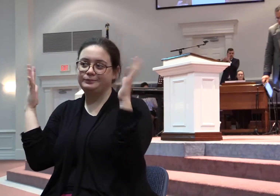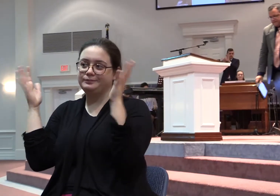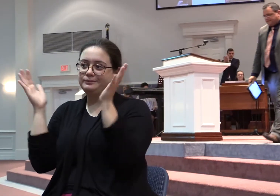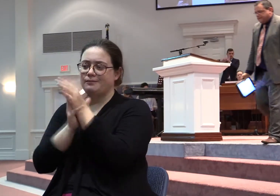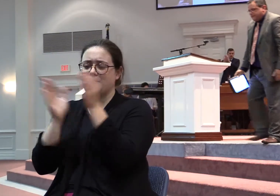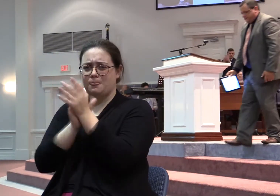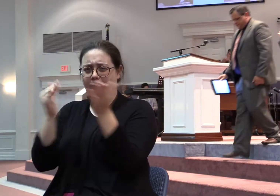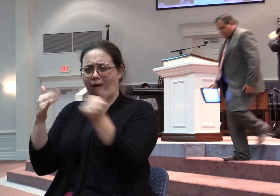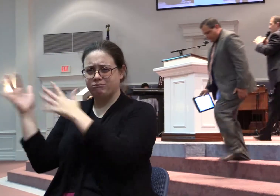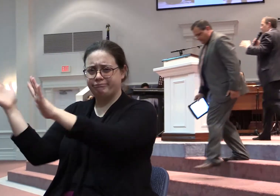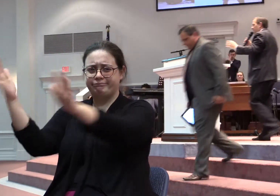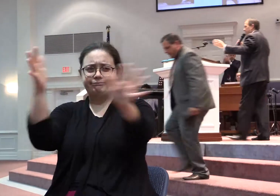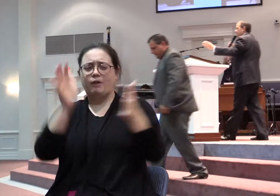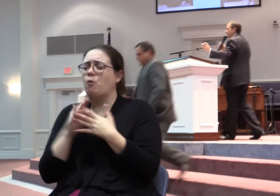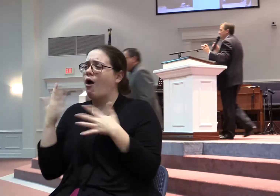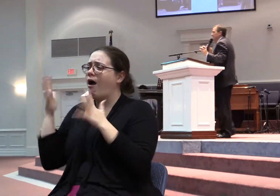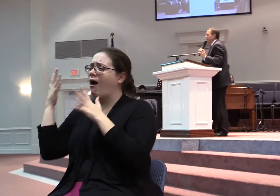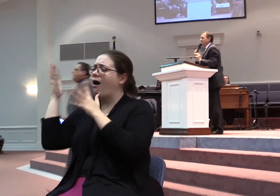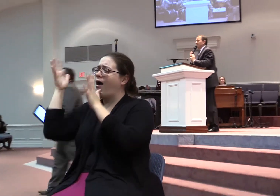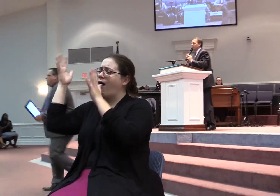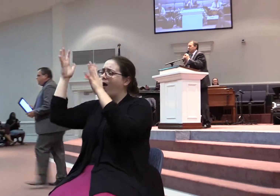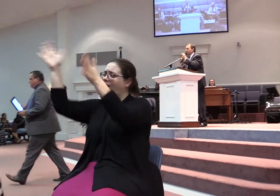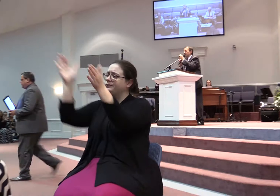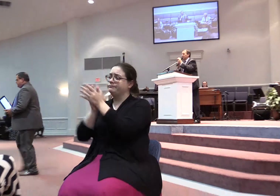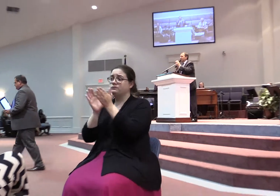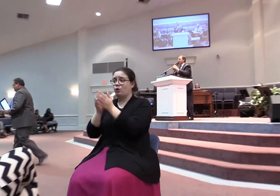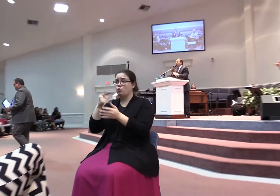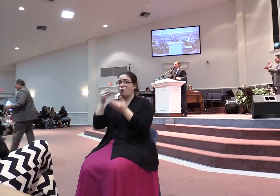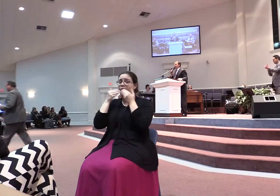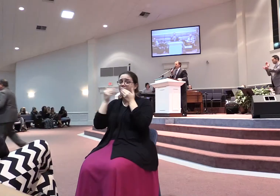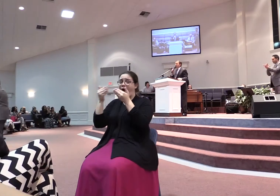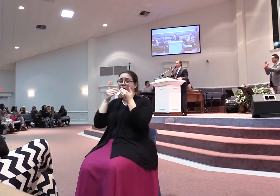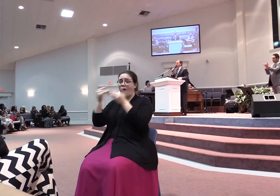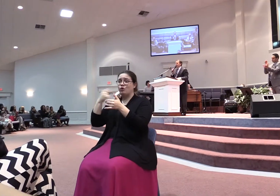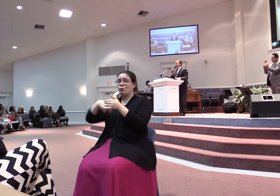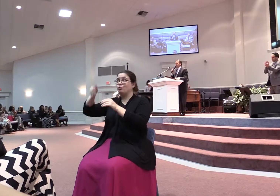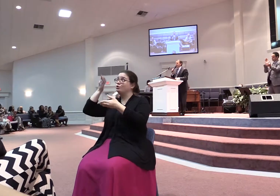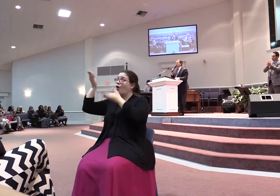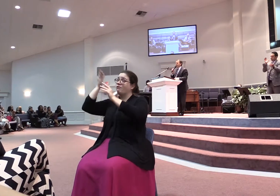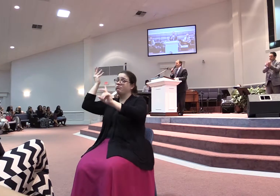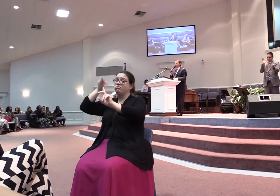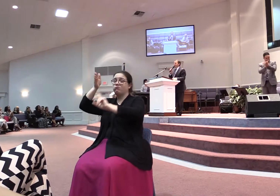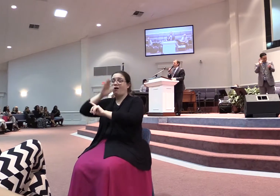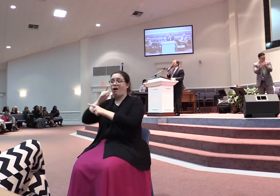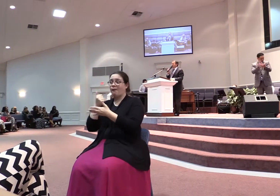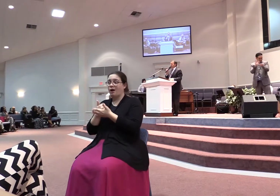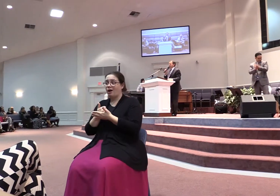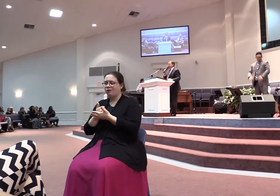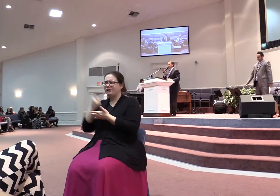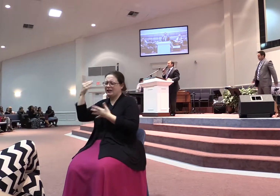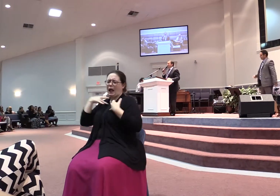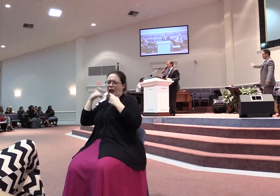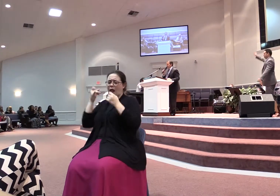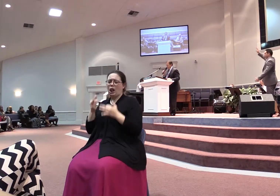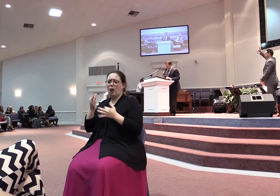you. Let's clap our hands and give God praise. Aren't you thankful to serve a faithful God? A